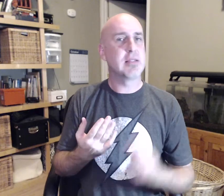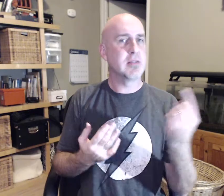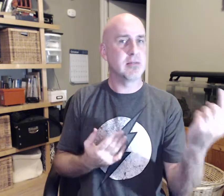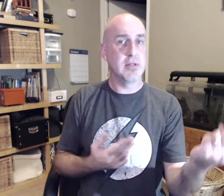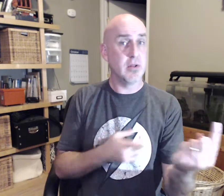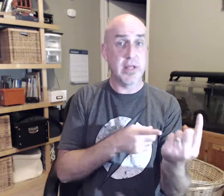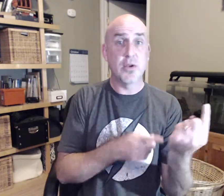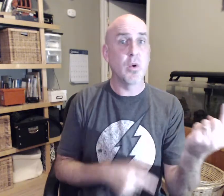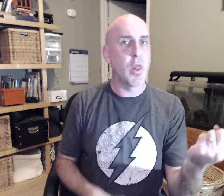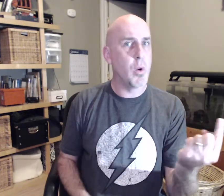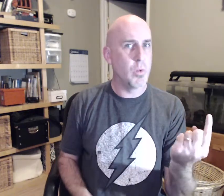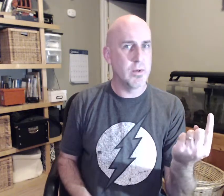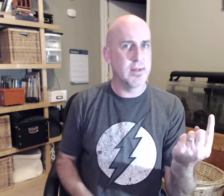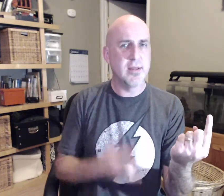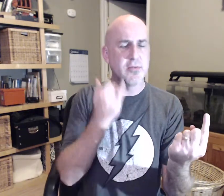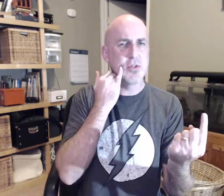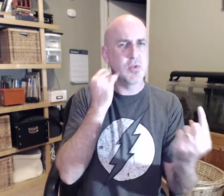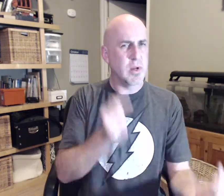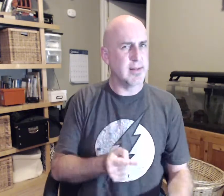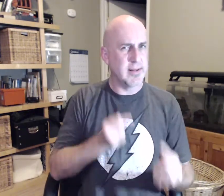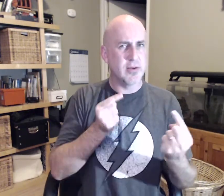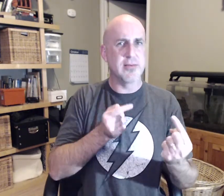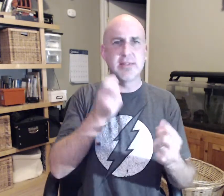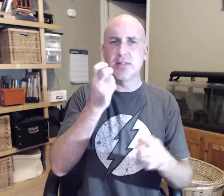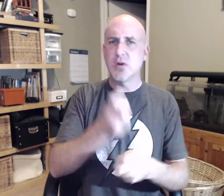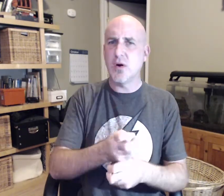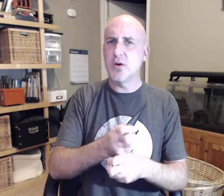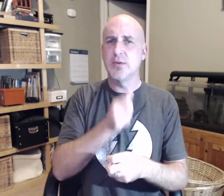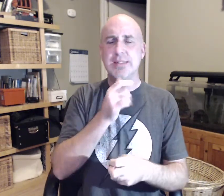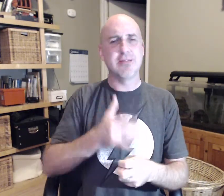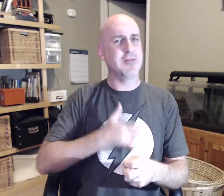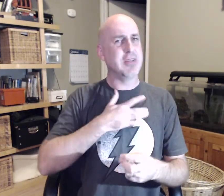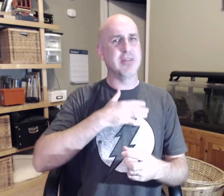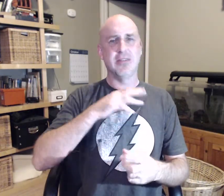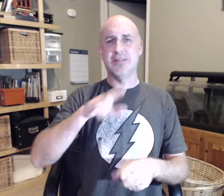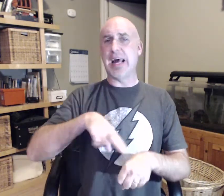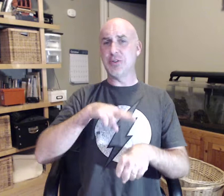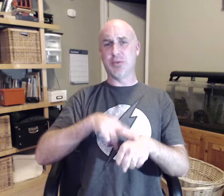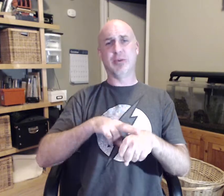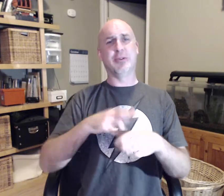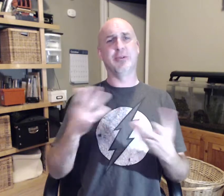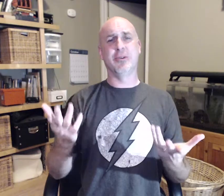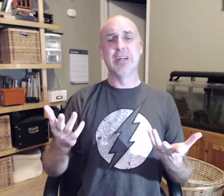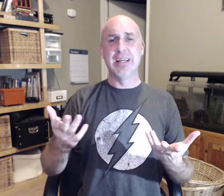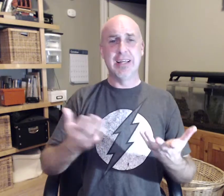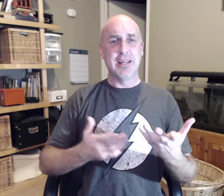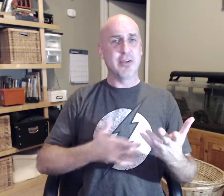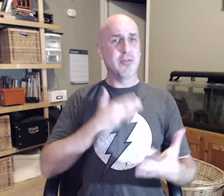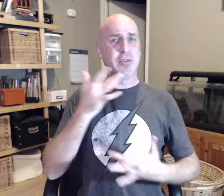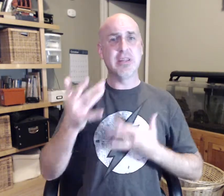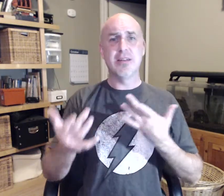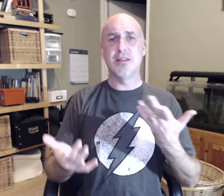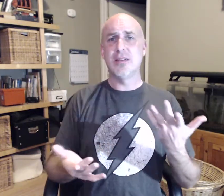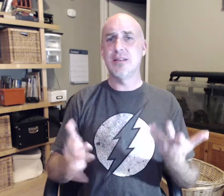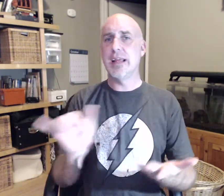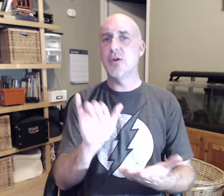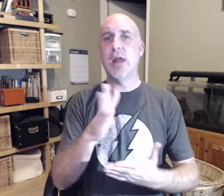it's, like you're alone if you're struggling, or if this is hard or doesn't feel natural, or you feel like your